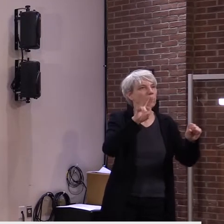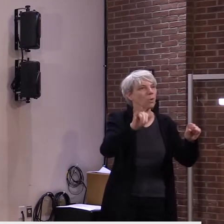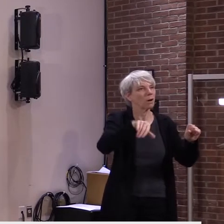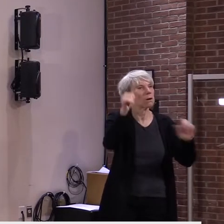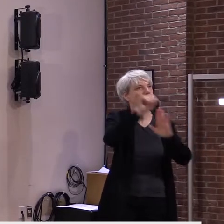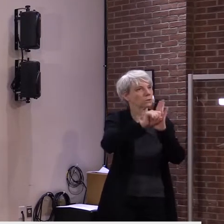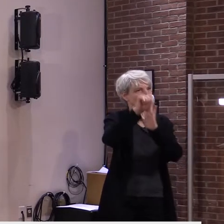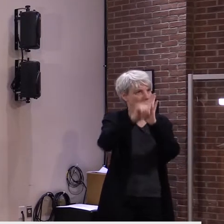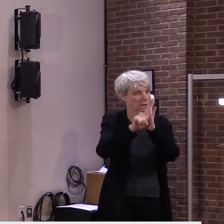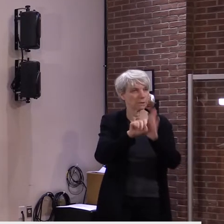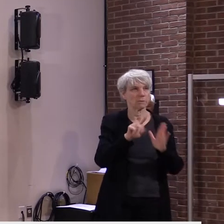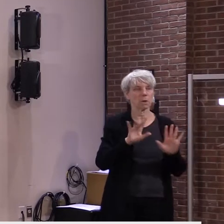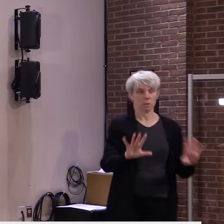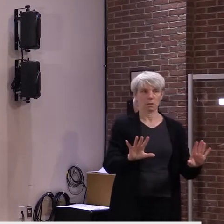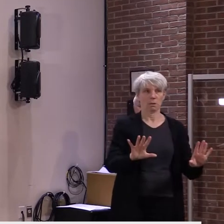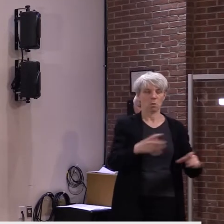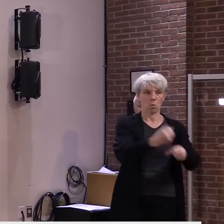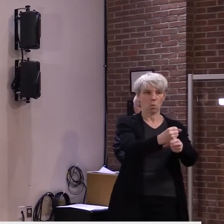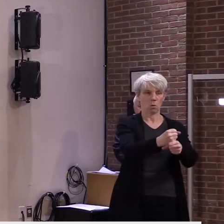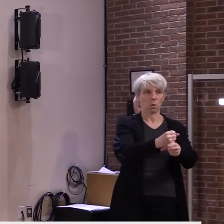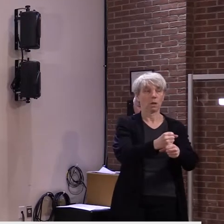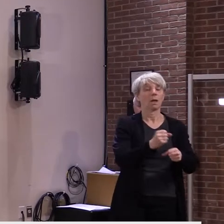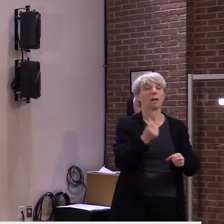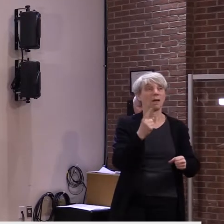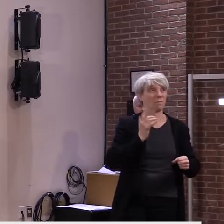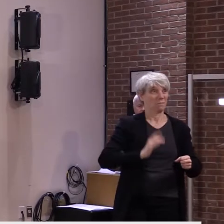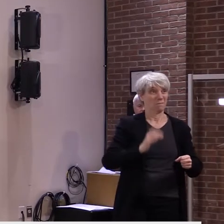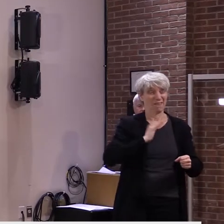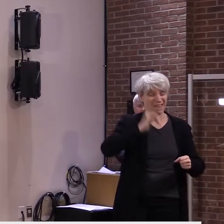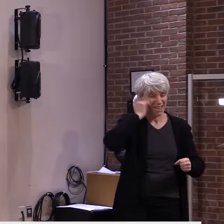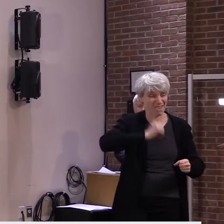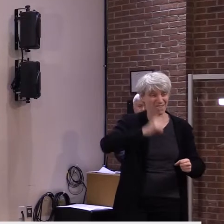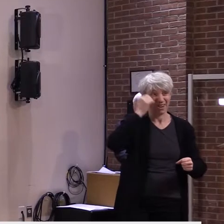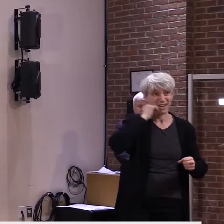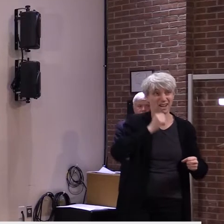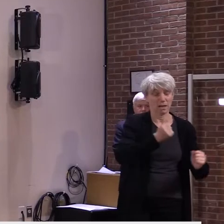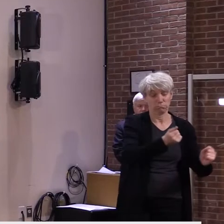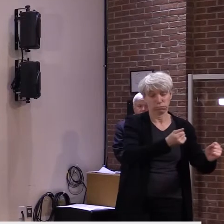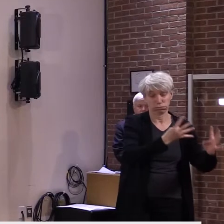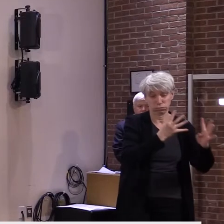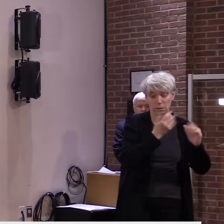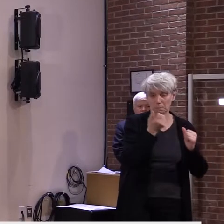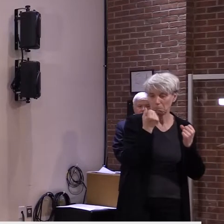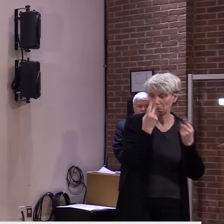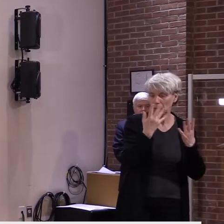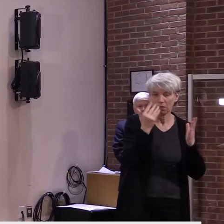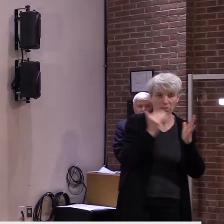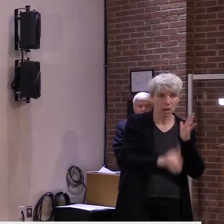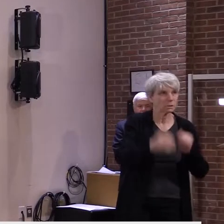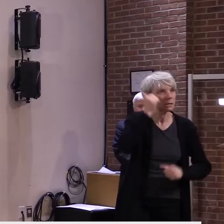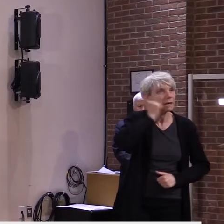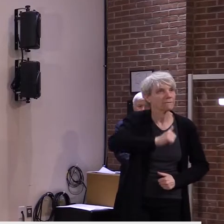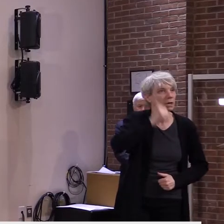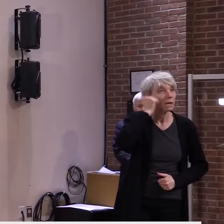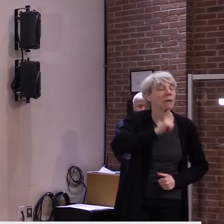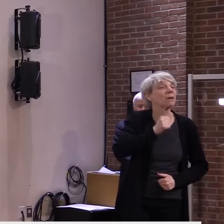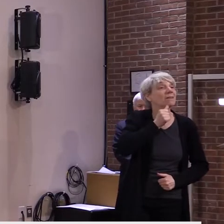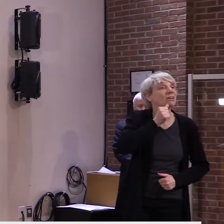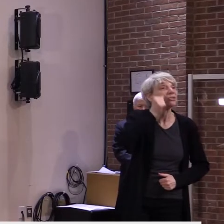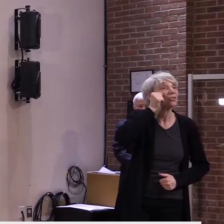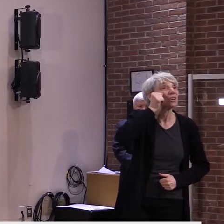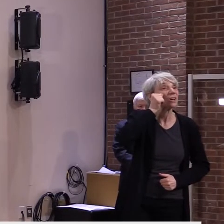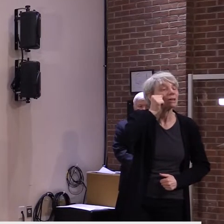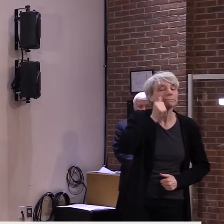So specifically for us, you know, our claims went from thousands a day. I think the most recent number I saw for like yesterday alone was